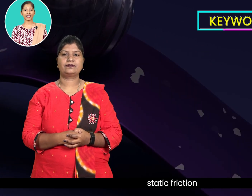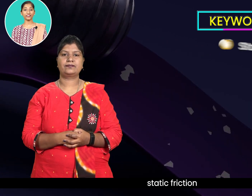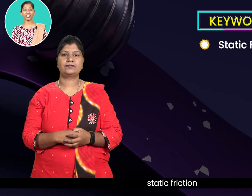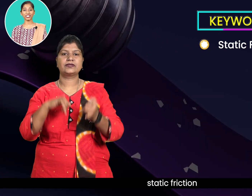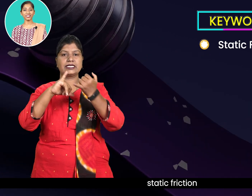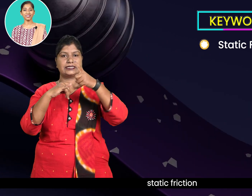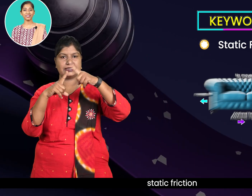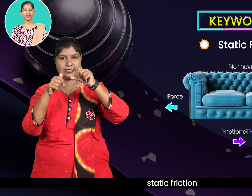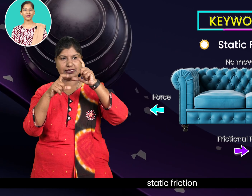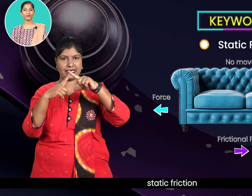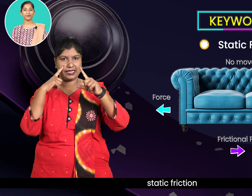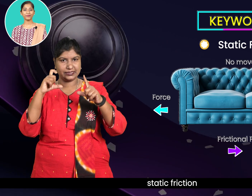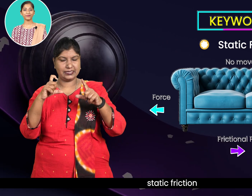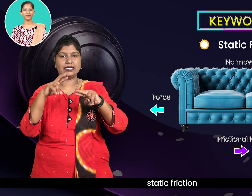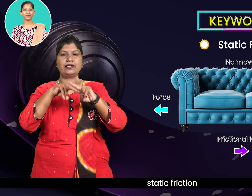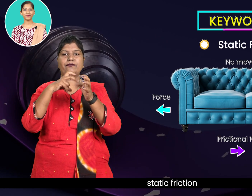static friction,